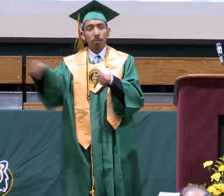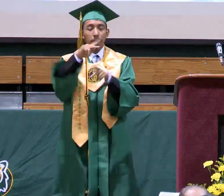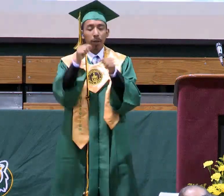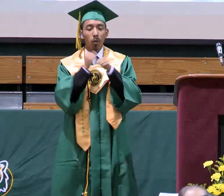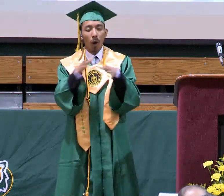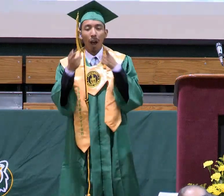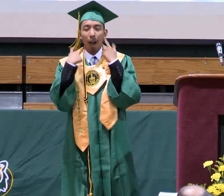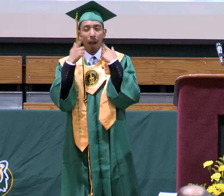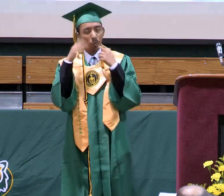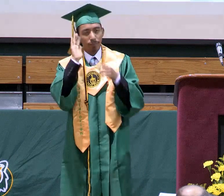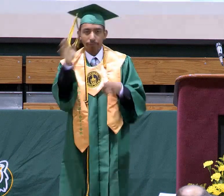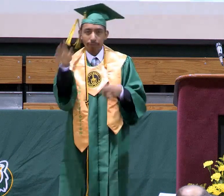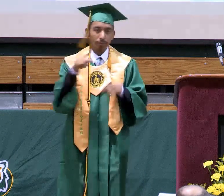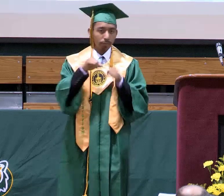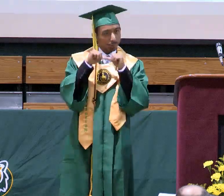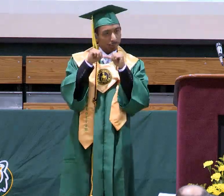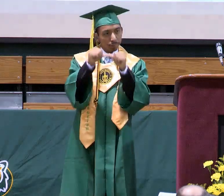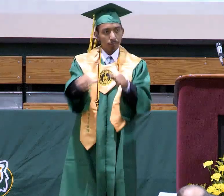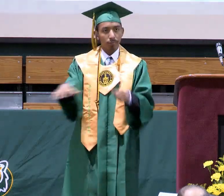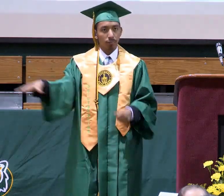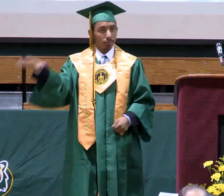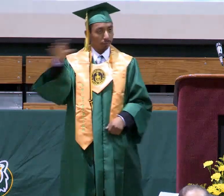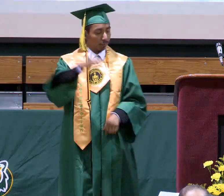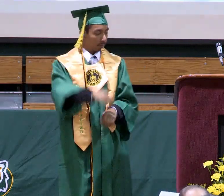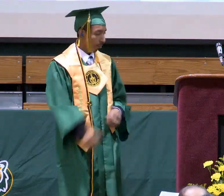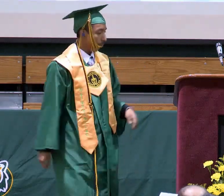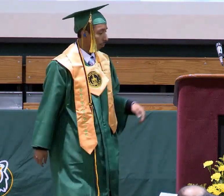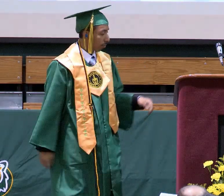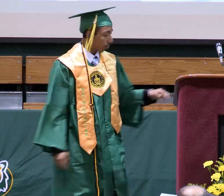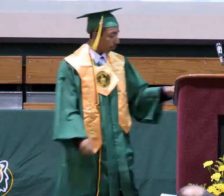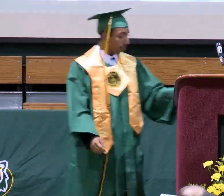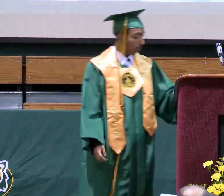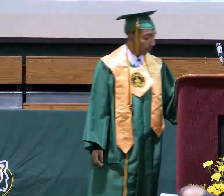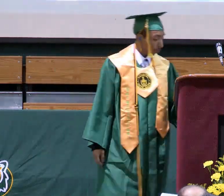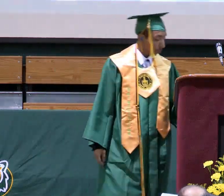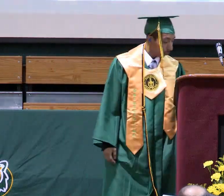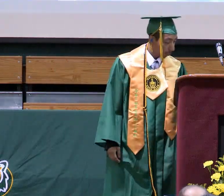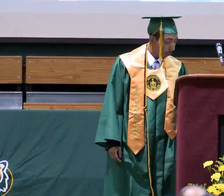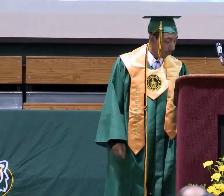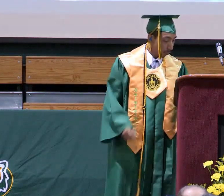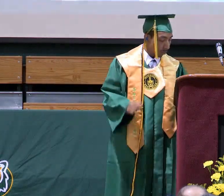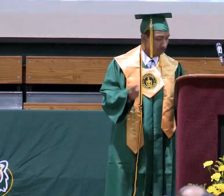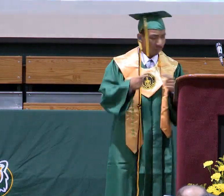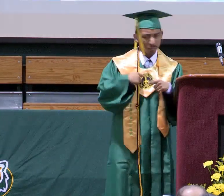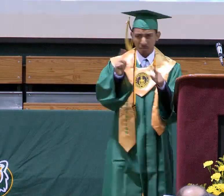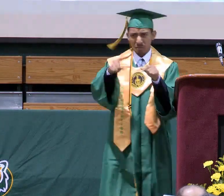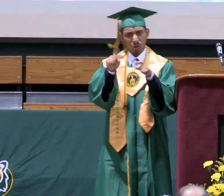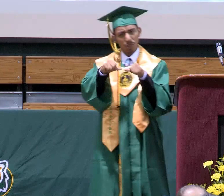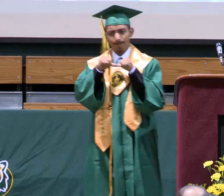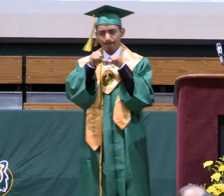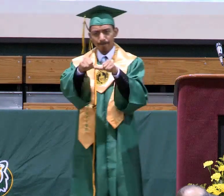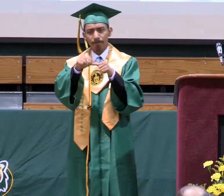And I love making other people laugh, and I hope that you all do that as well. To make the world a better